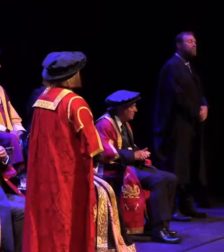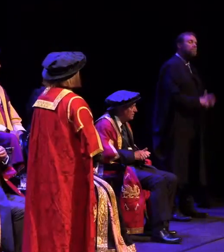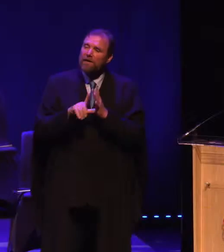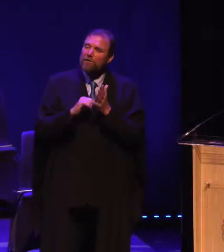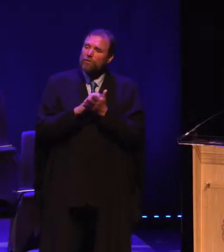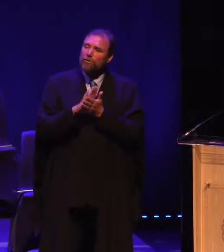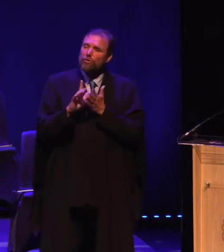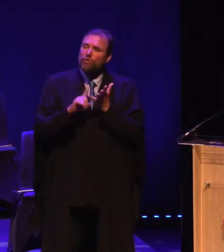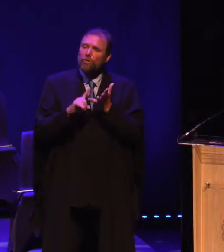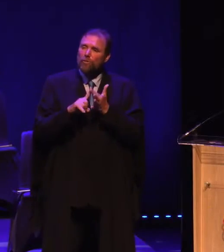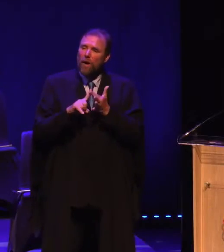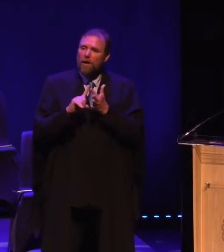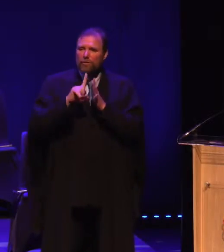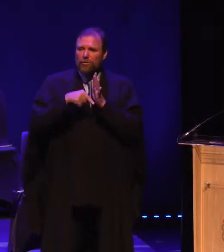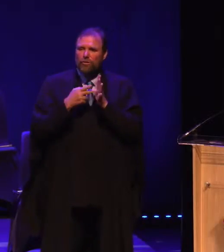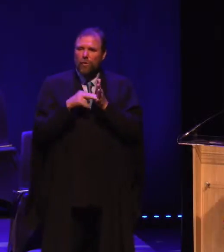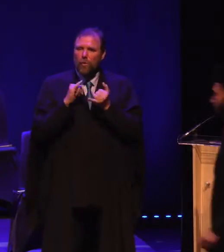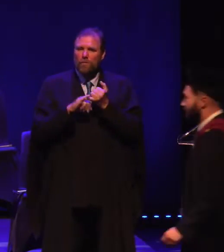Joshua Jones.